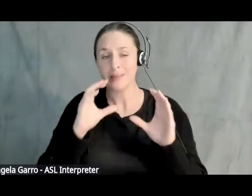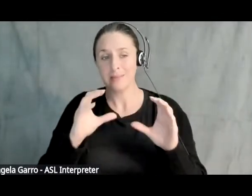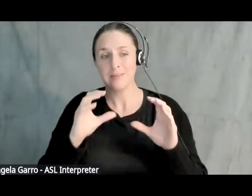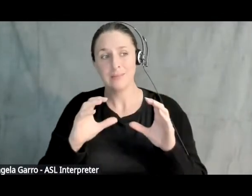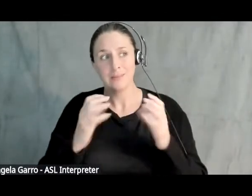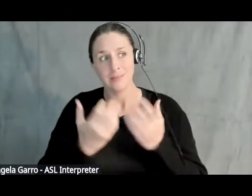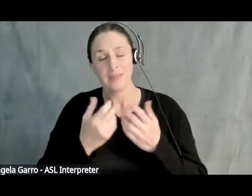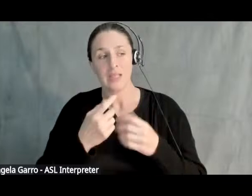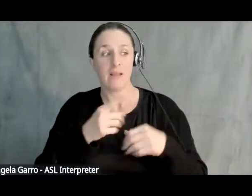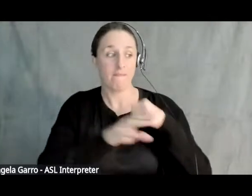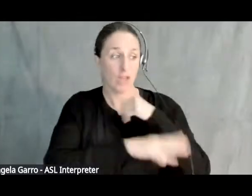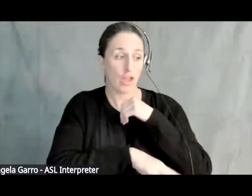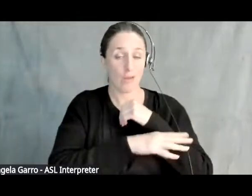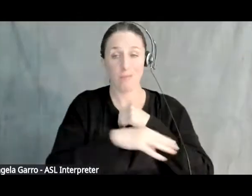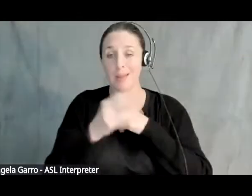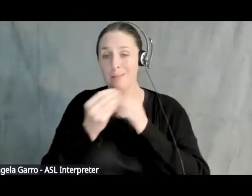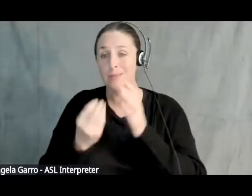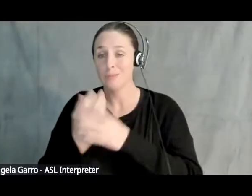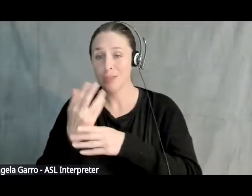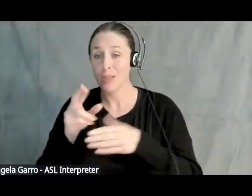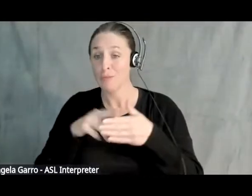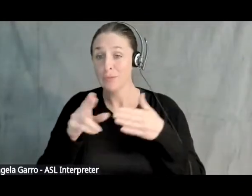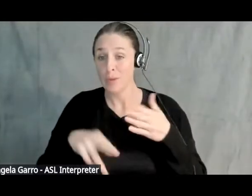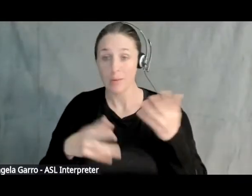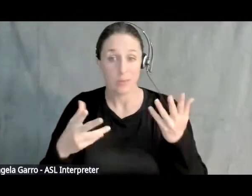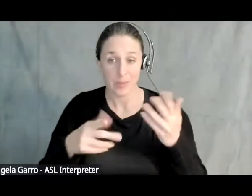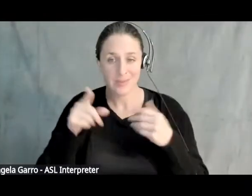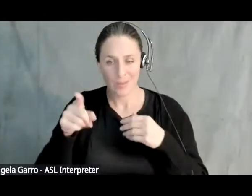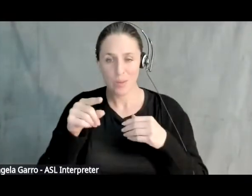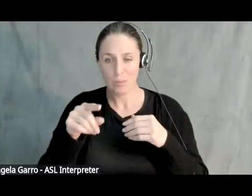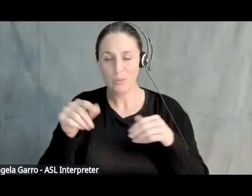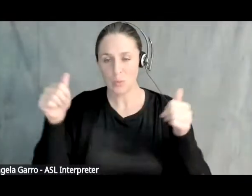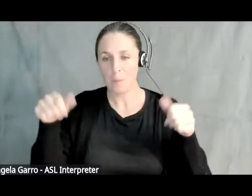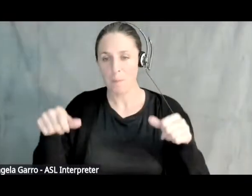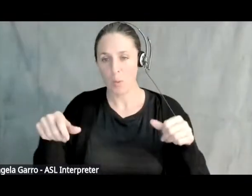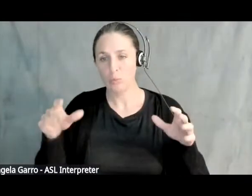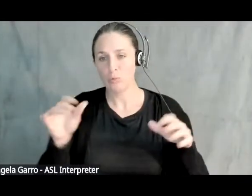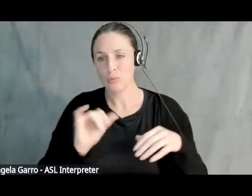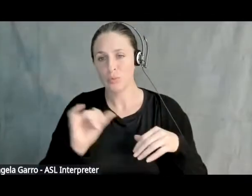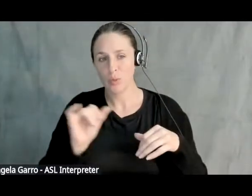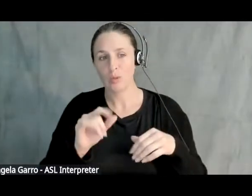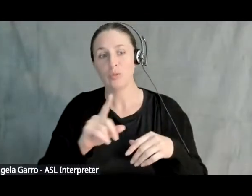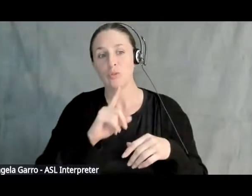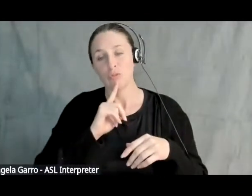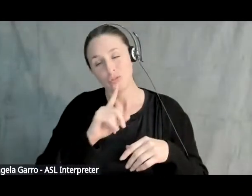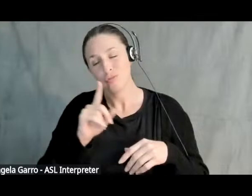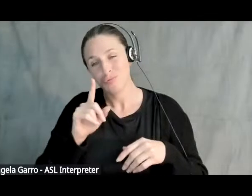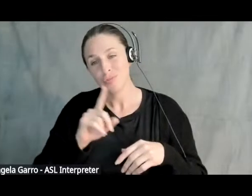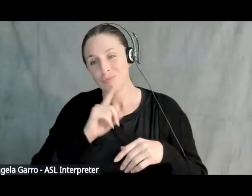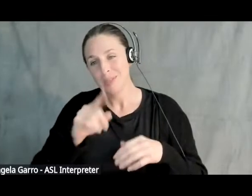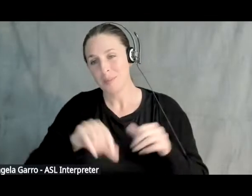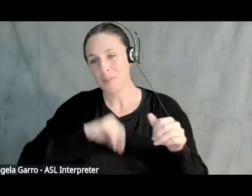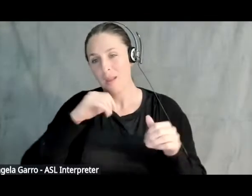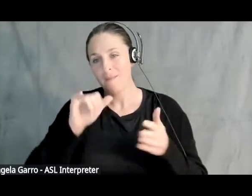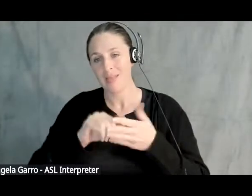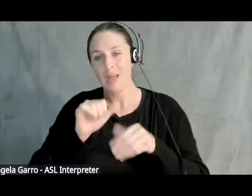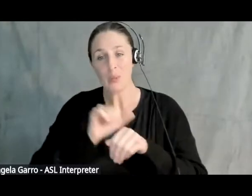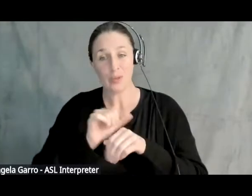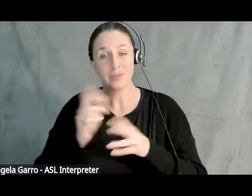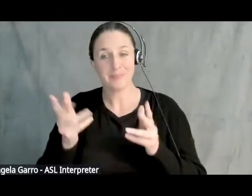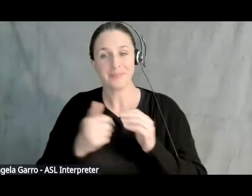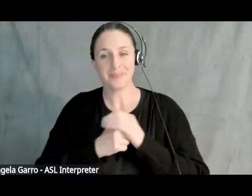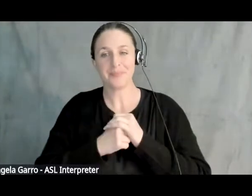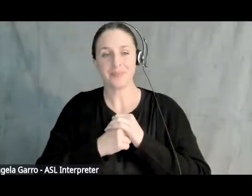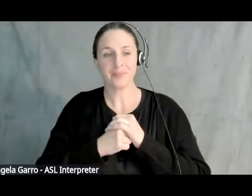spring. And then the result was those posters as well. So should be really proud of that work. So. And what are other